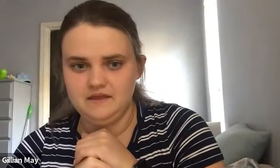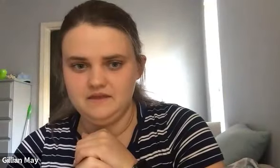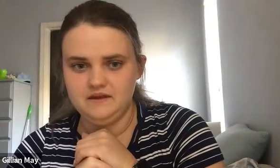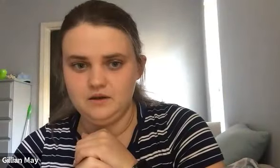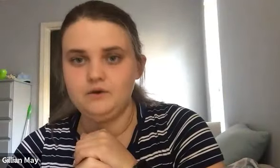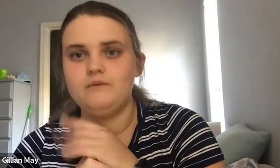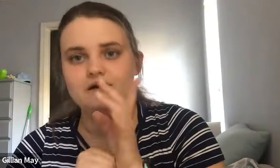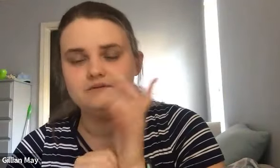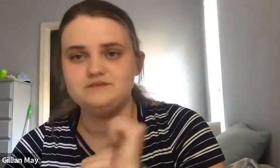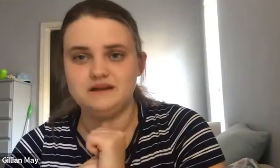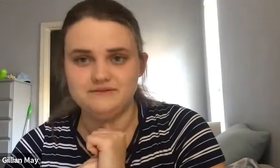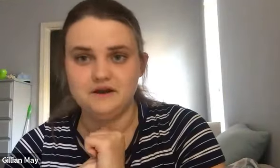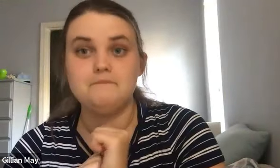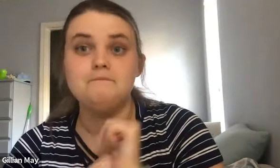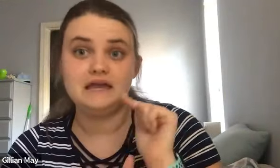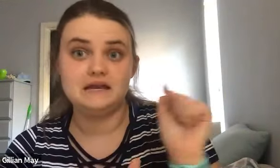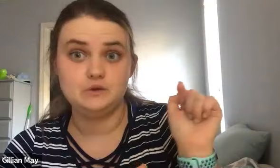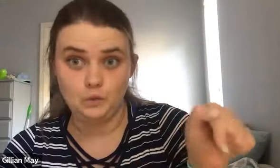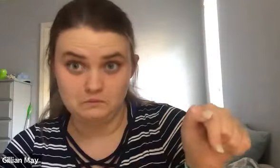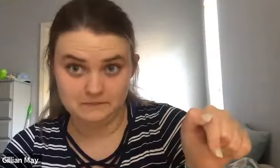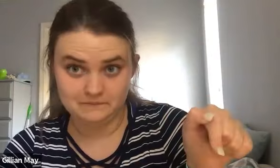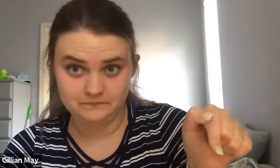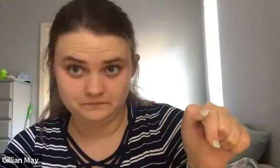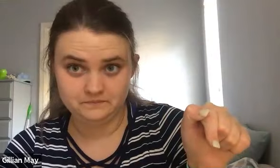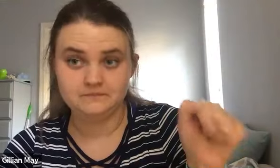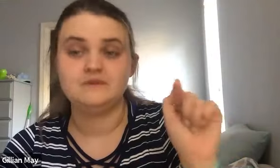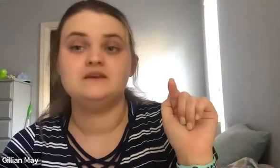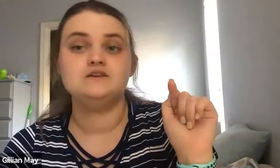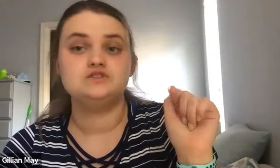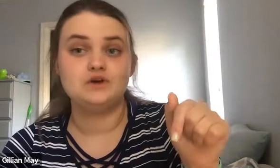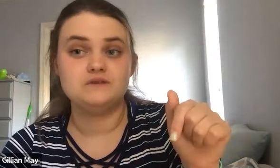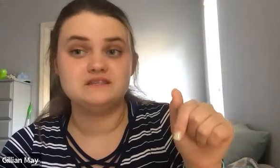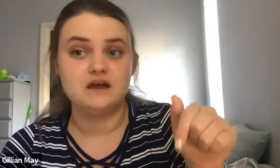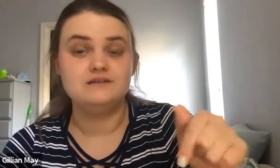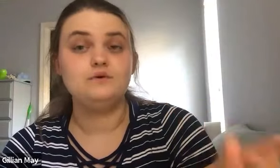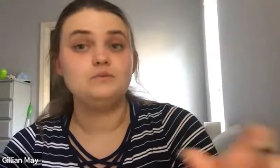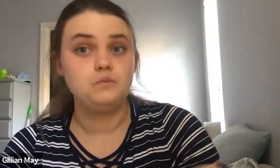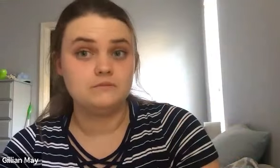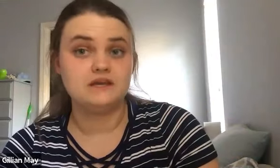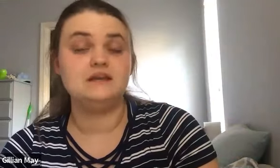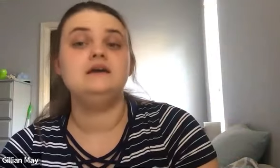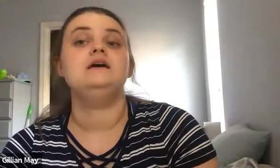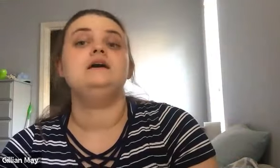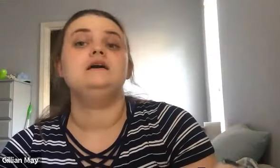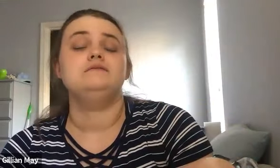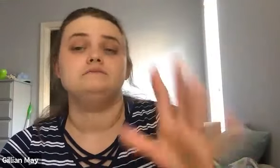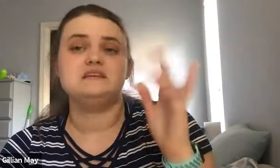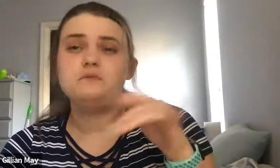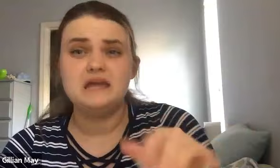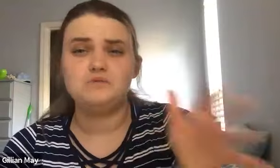And then, I realized what I forgot. Man and woman. So the sign for man and